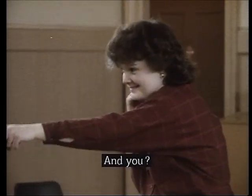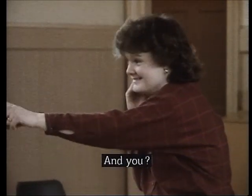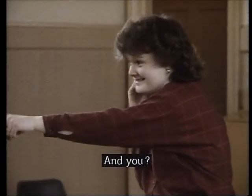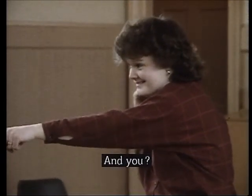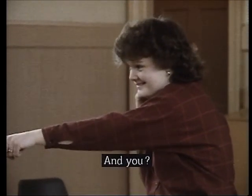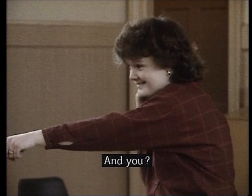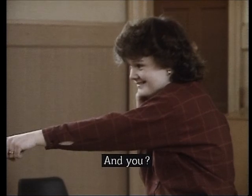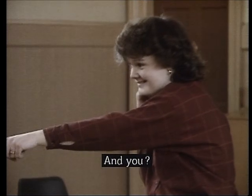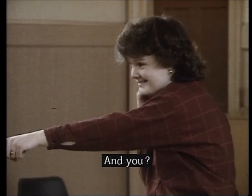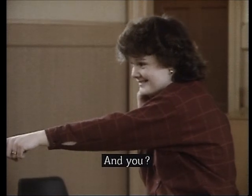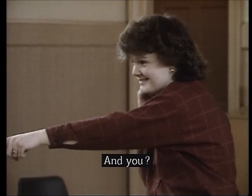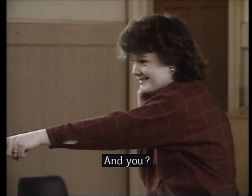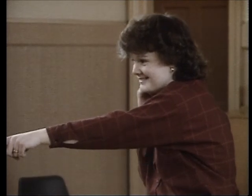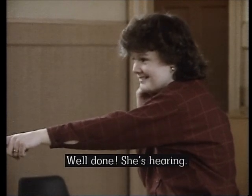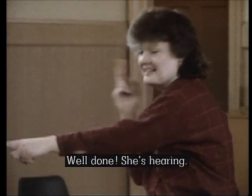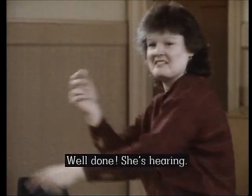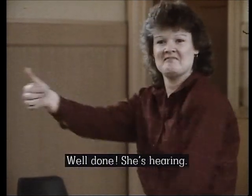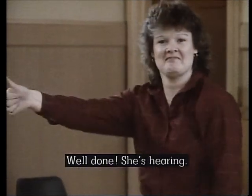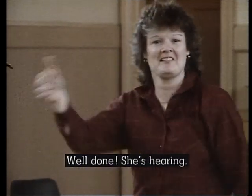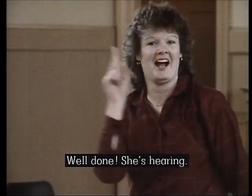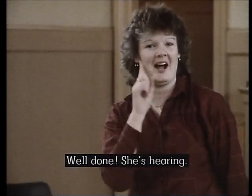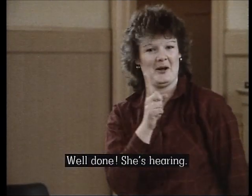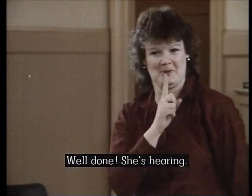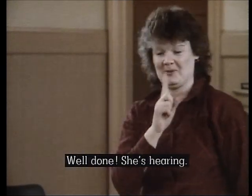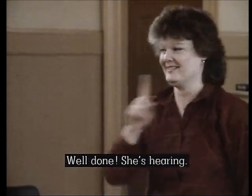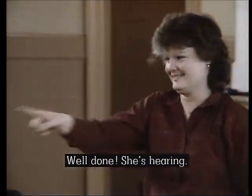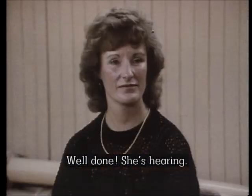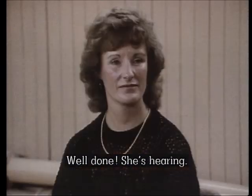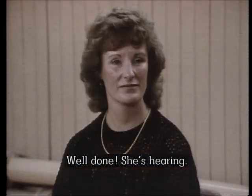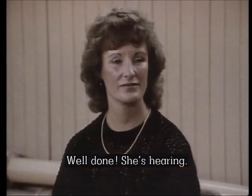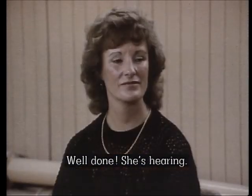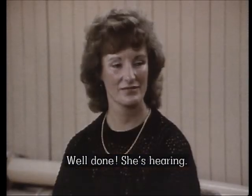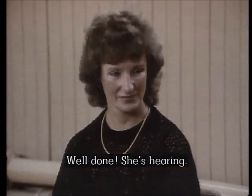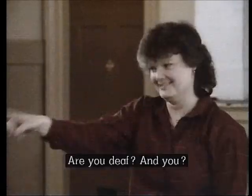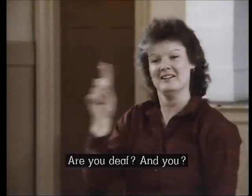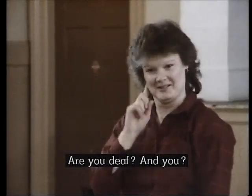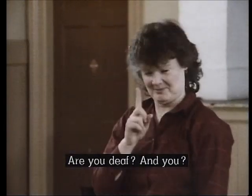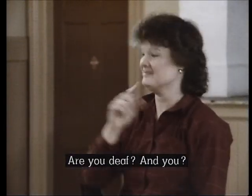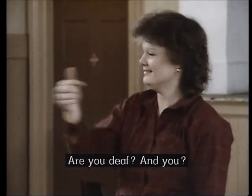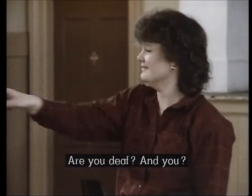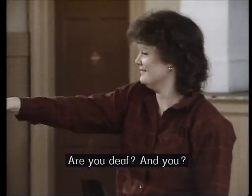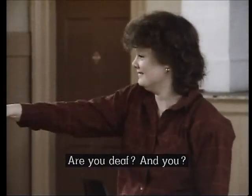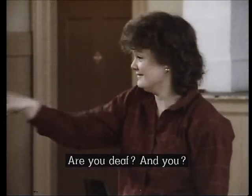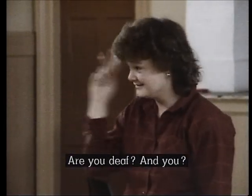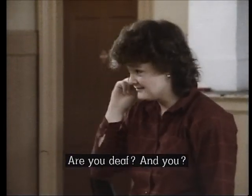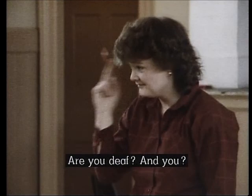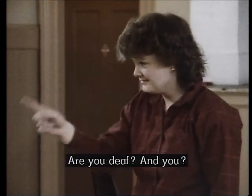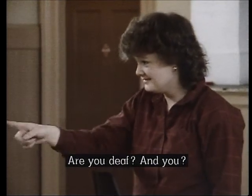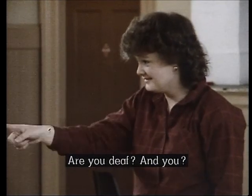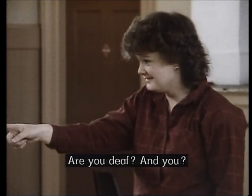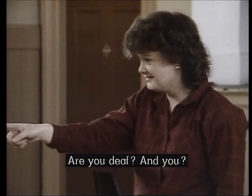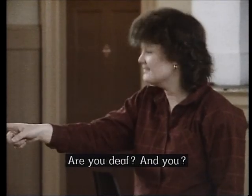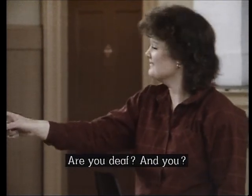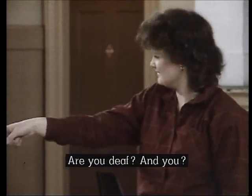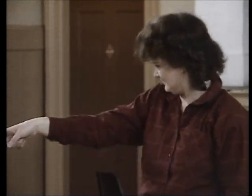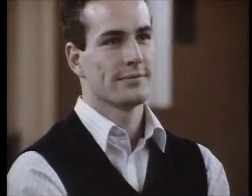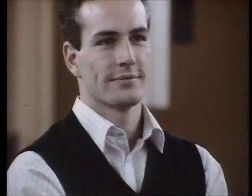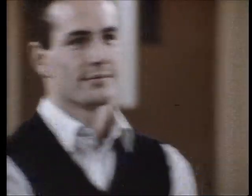And you? And you? Well done. She's hearing. Hearing. Are you deaf? And you?